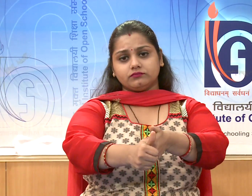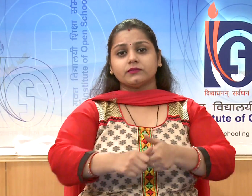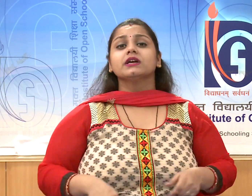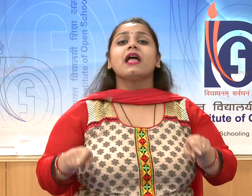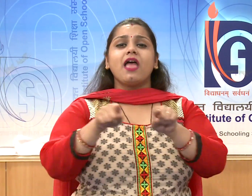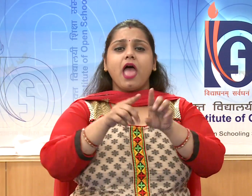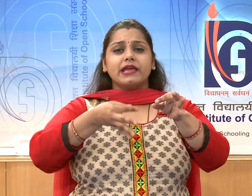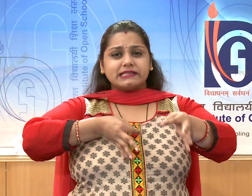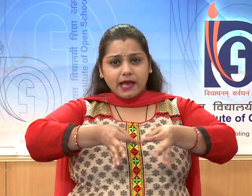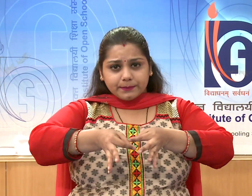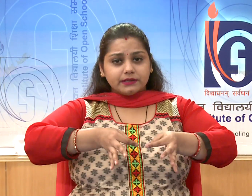For example,